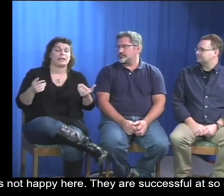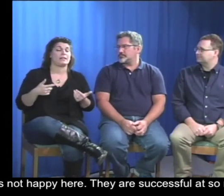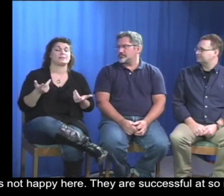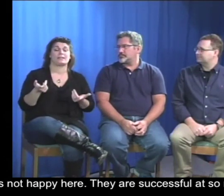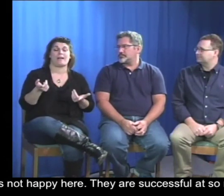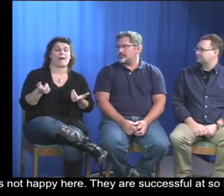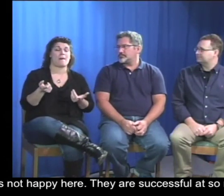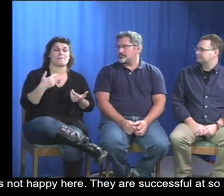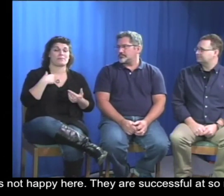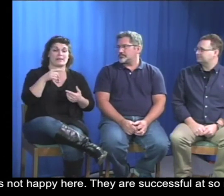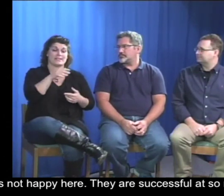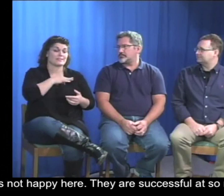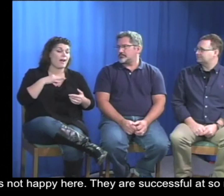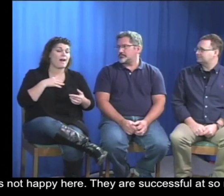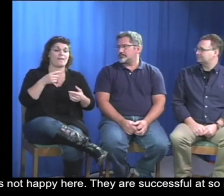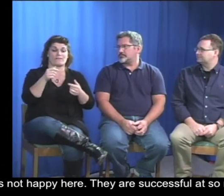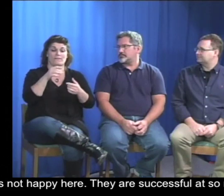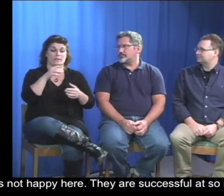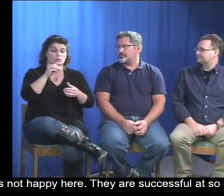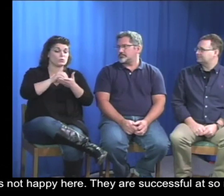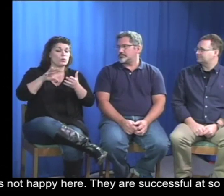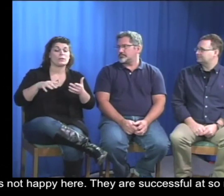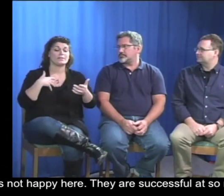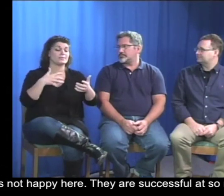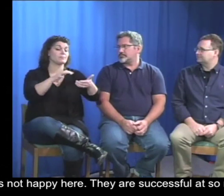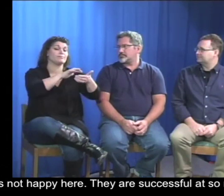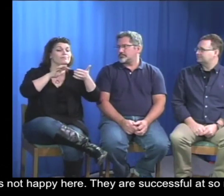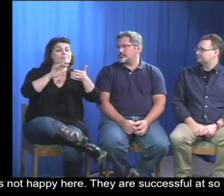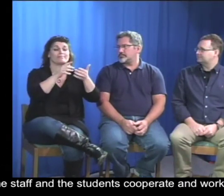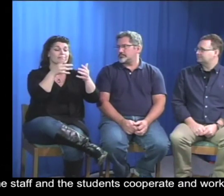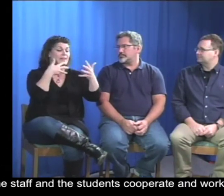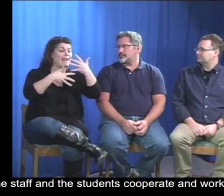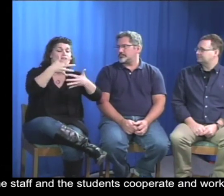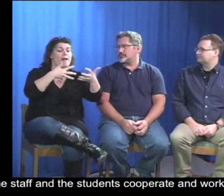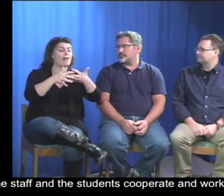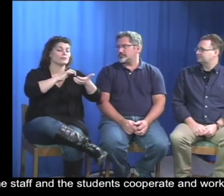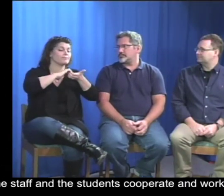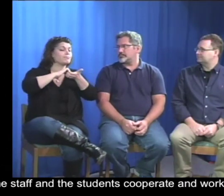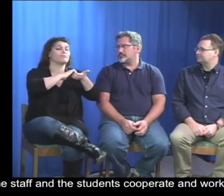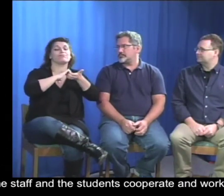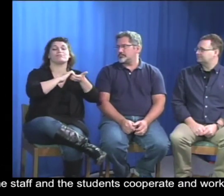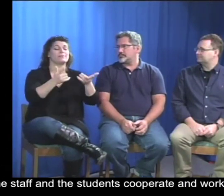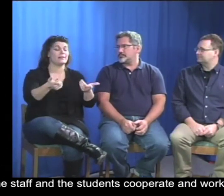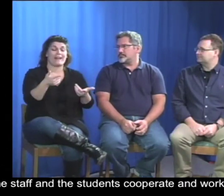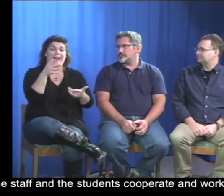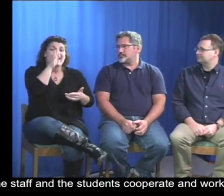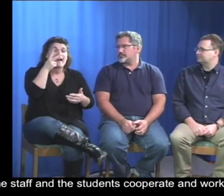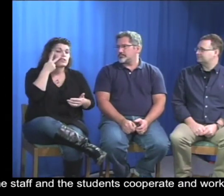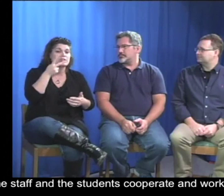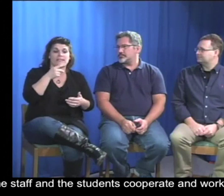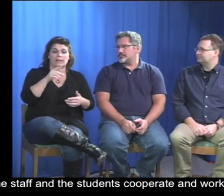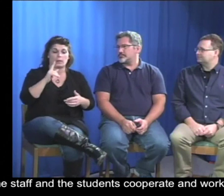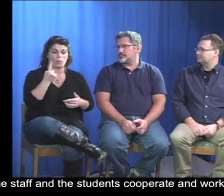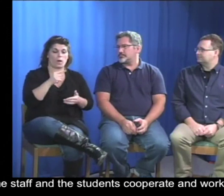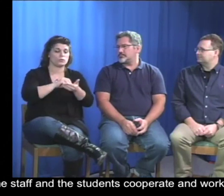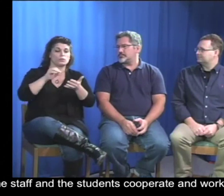They are successful at so many things. The staff and the students cooperate and work together.